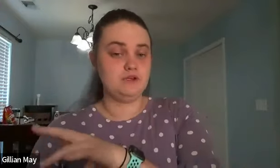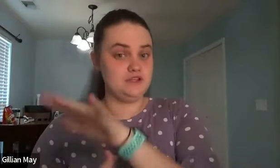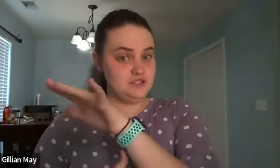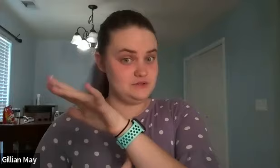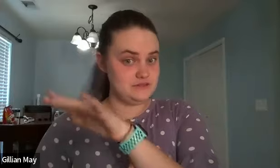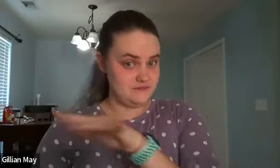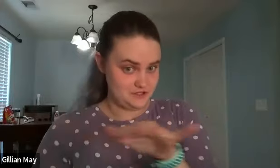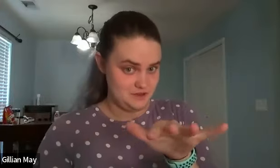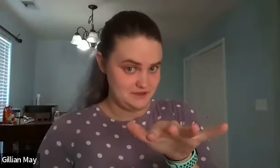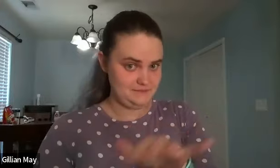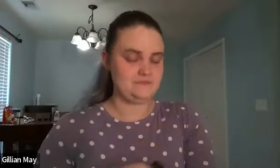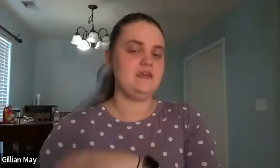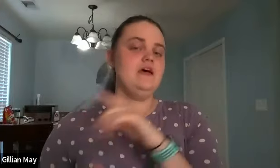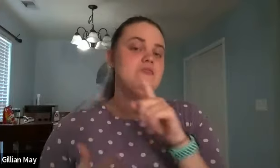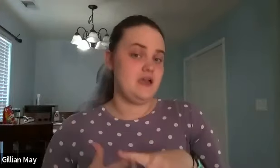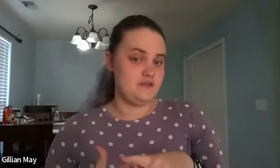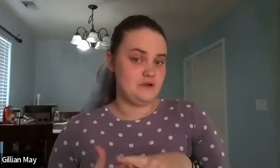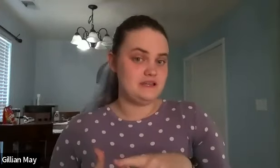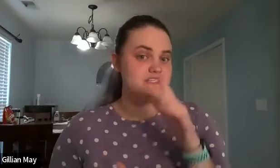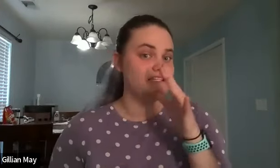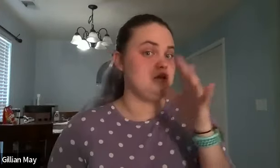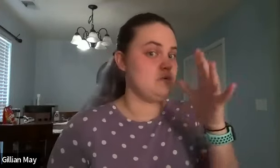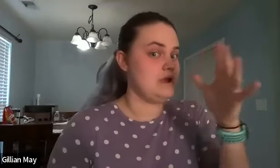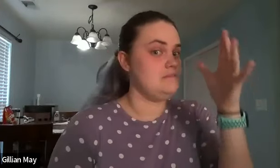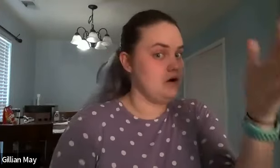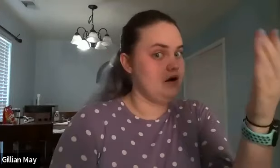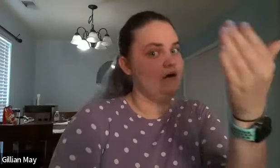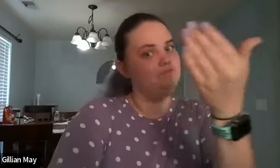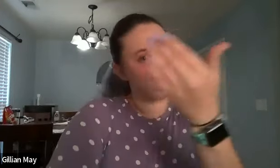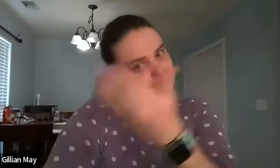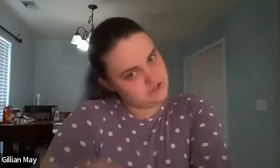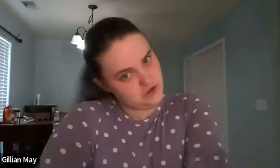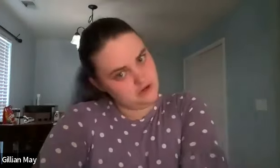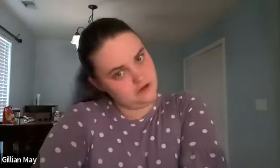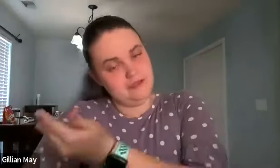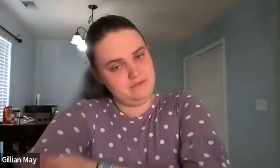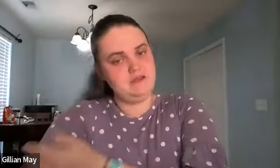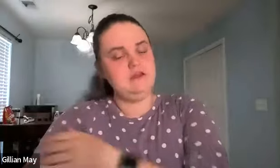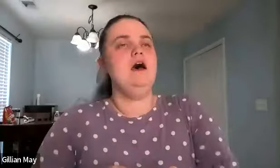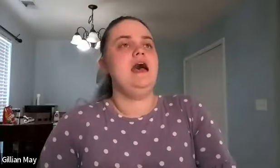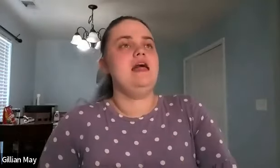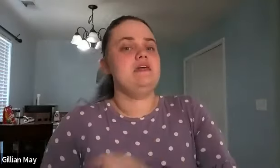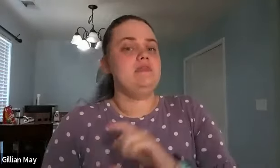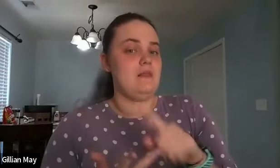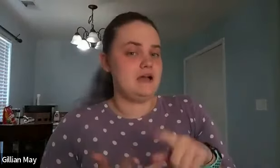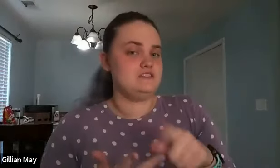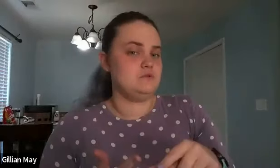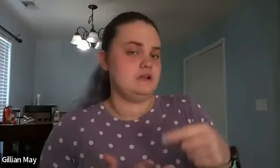you can do the finger spelling. The other one is to say grandma, daughter, baby. And then the last one